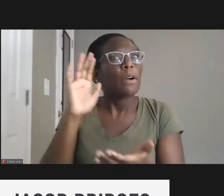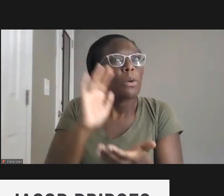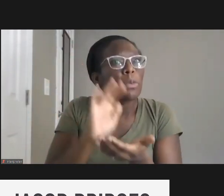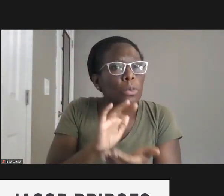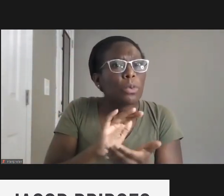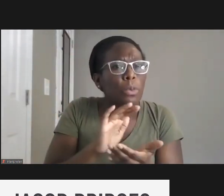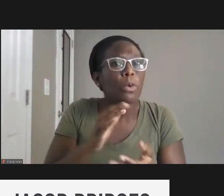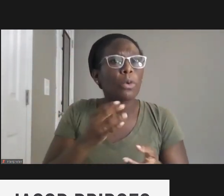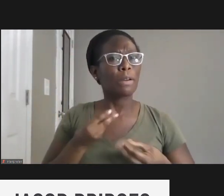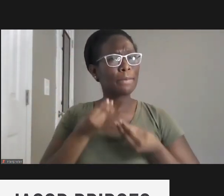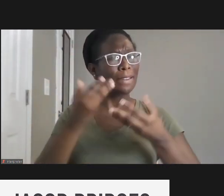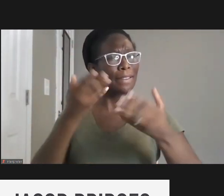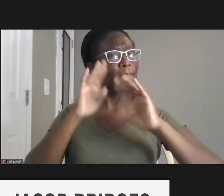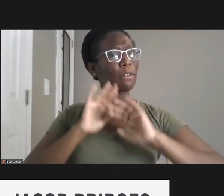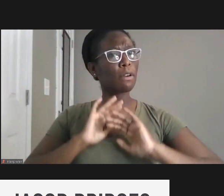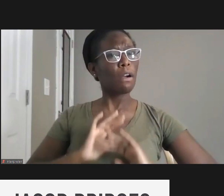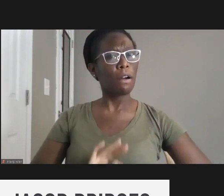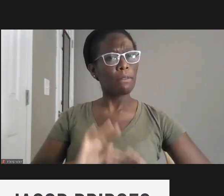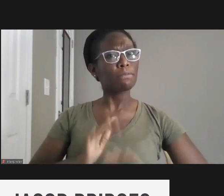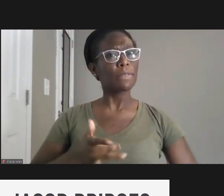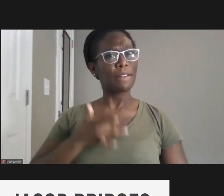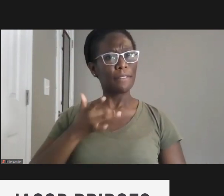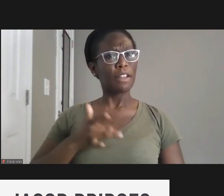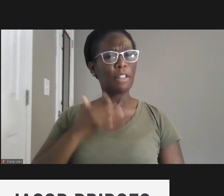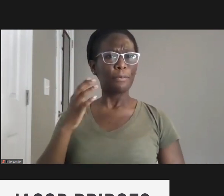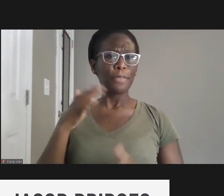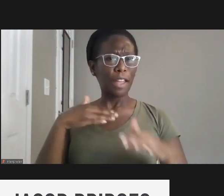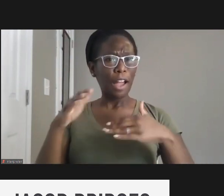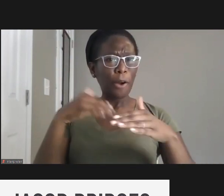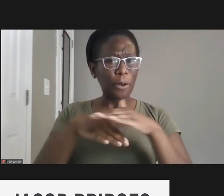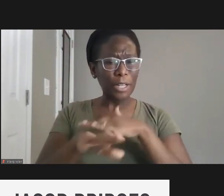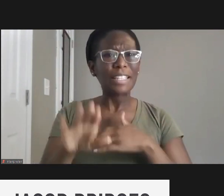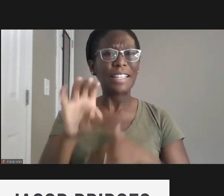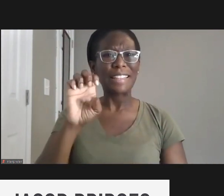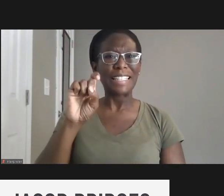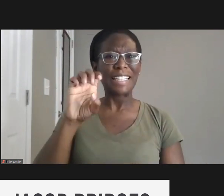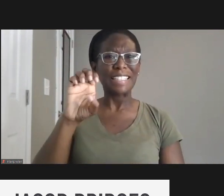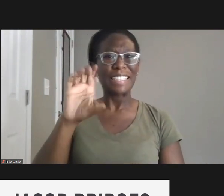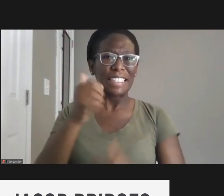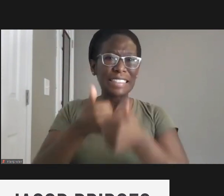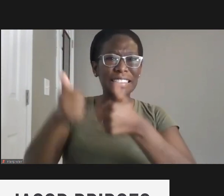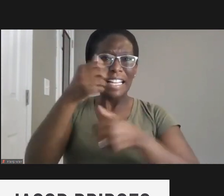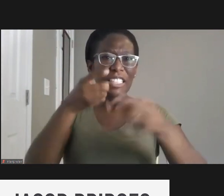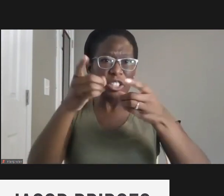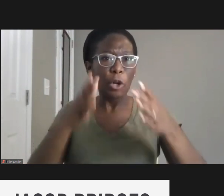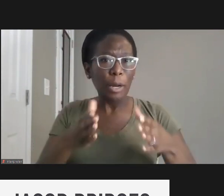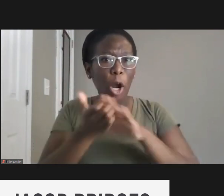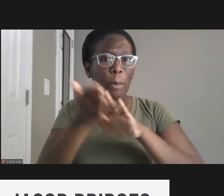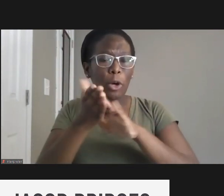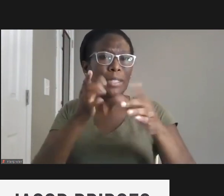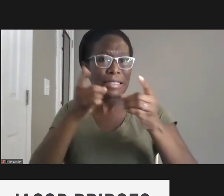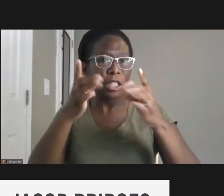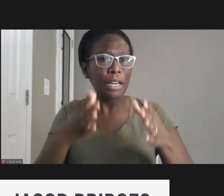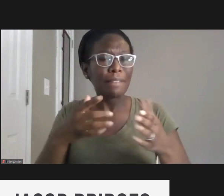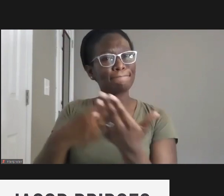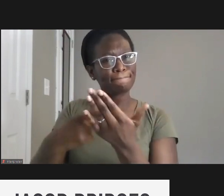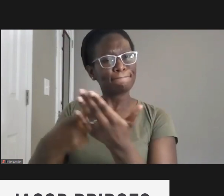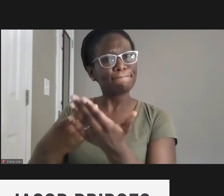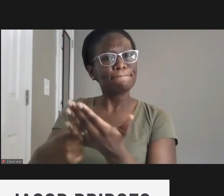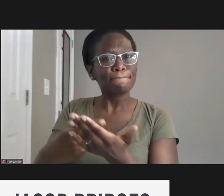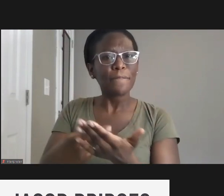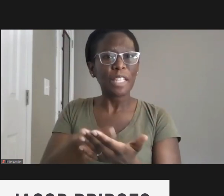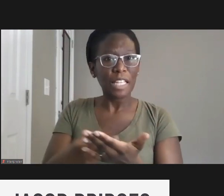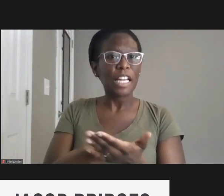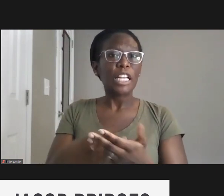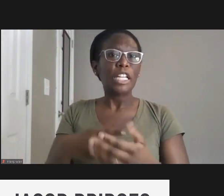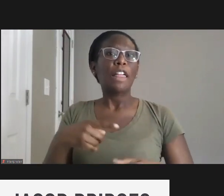So as I walked in, the executive director and operations director talked to me about the independent living philosophy and the movement that was started